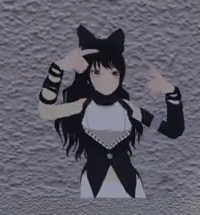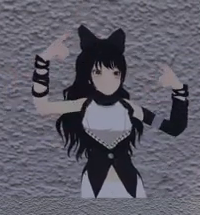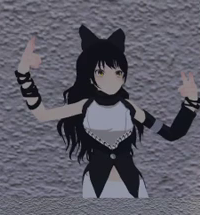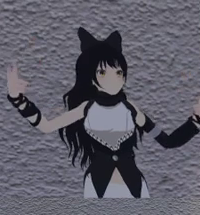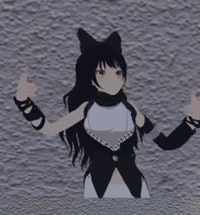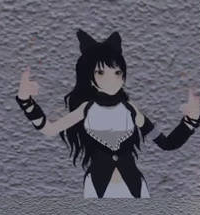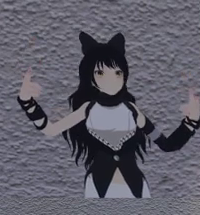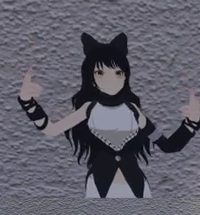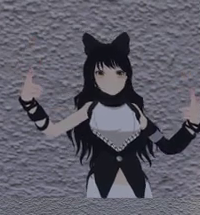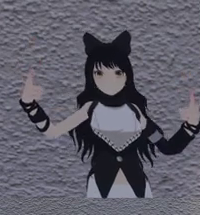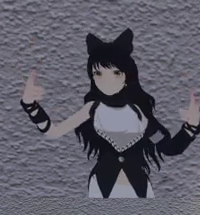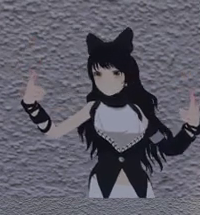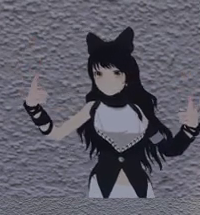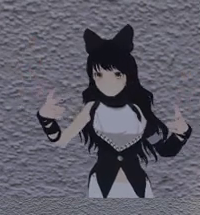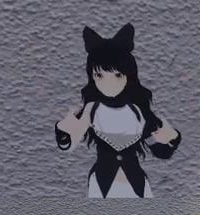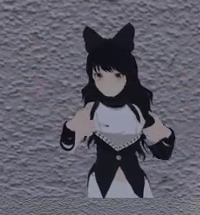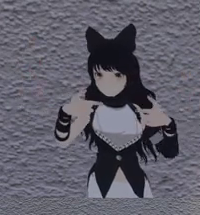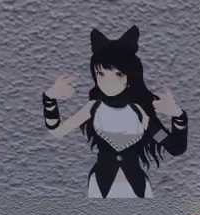Like this person's really big.